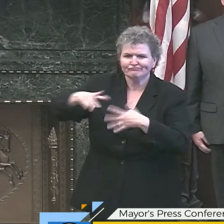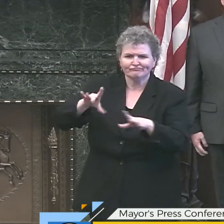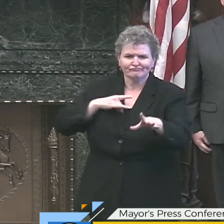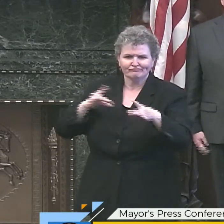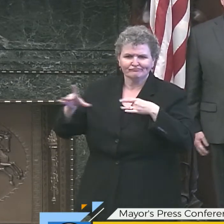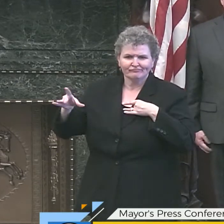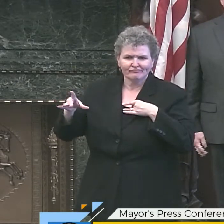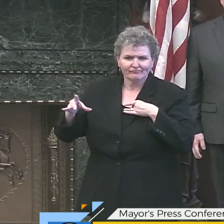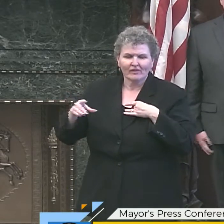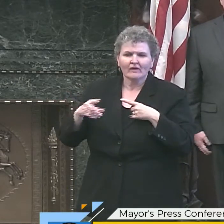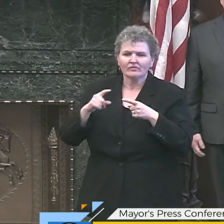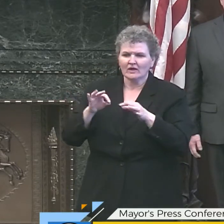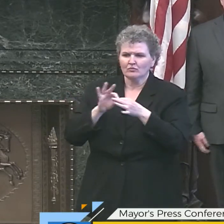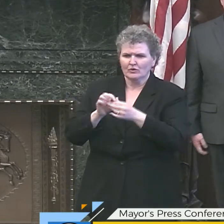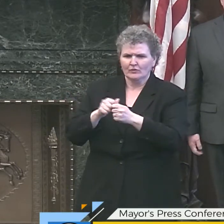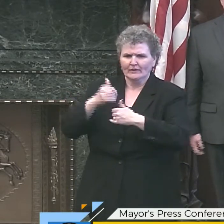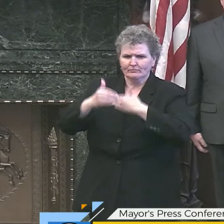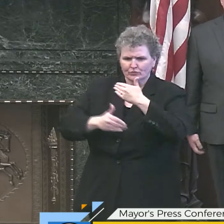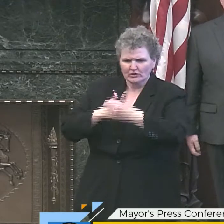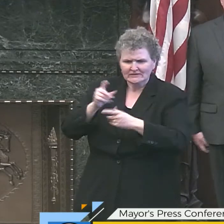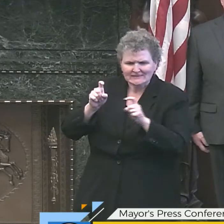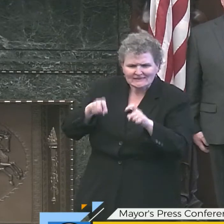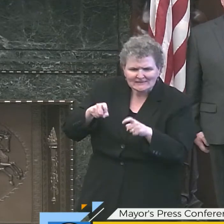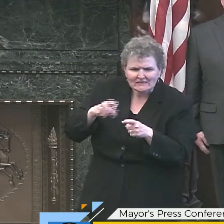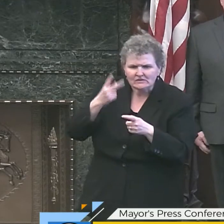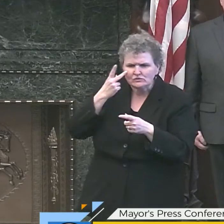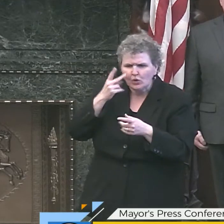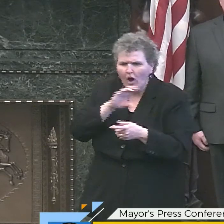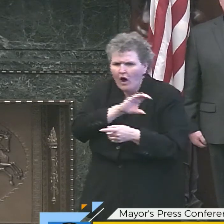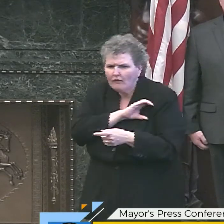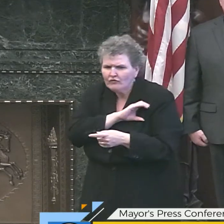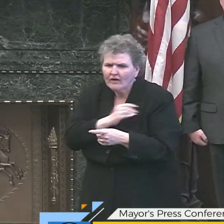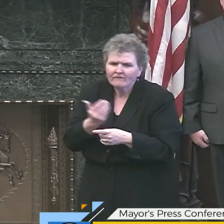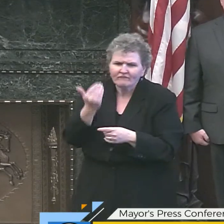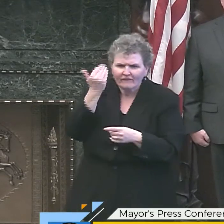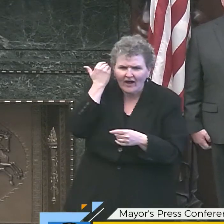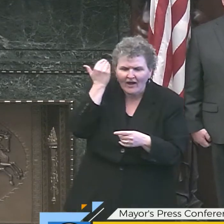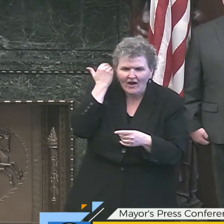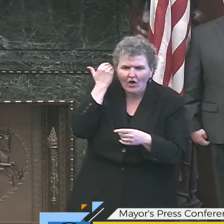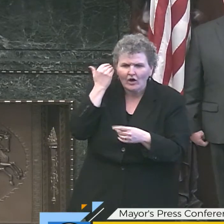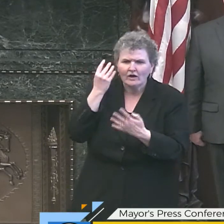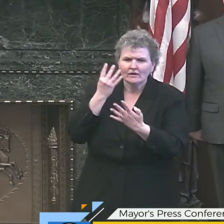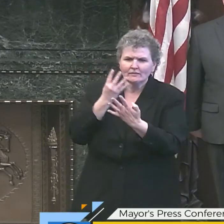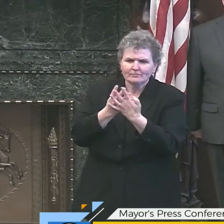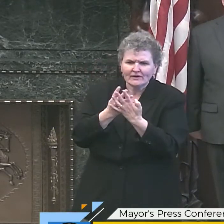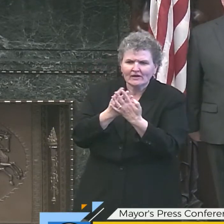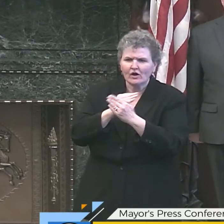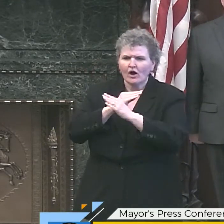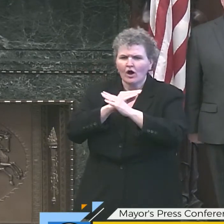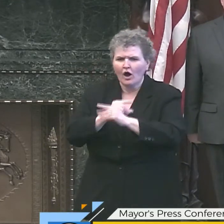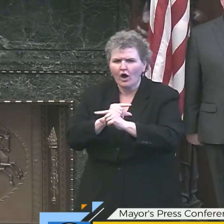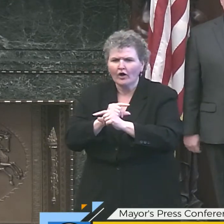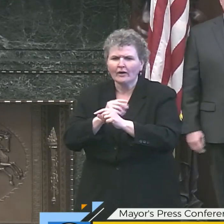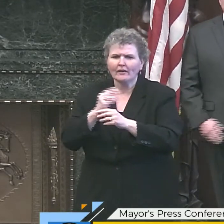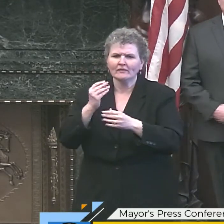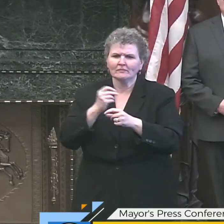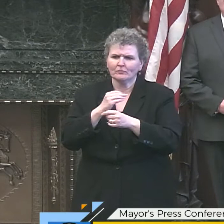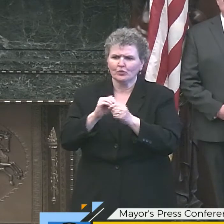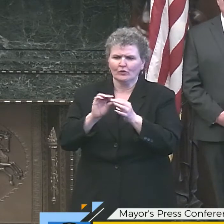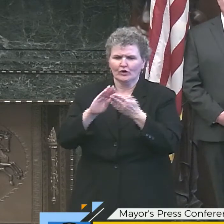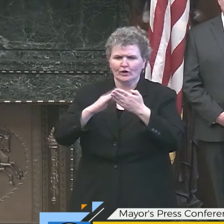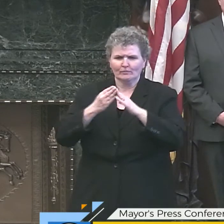step necessary to keep our officers, our firefighters, our correctional officers, our healthcare workers safe to the best of our ability given